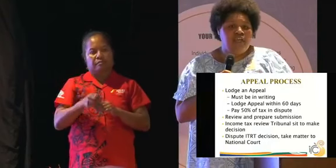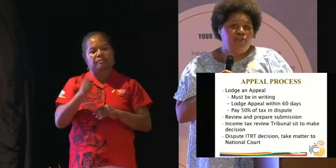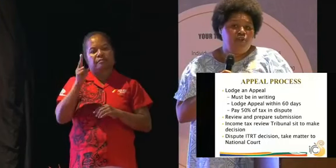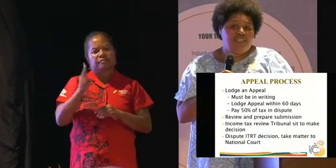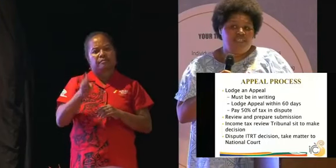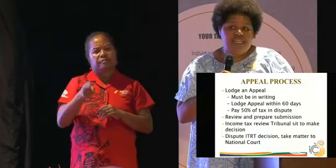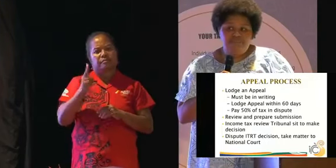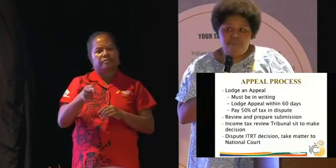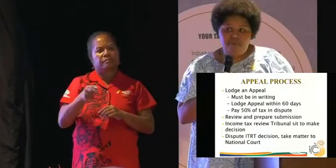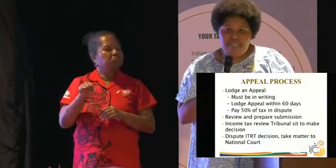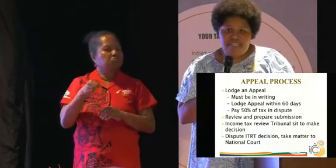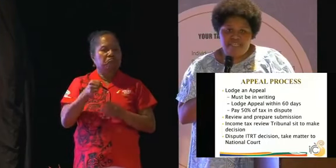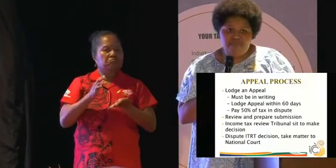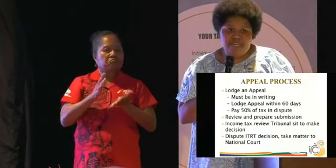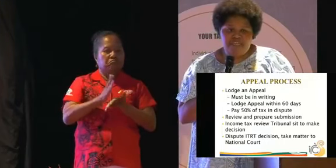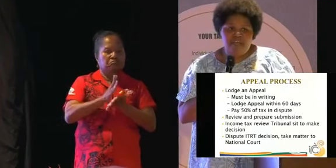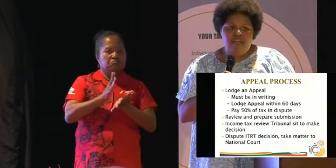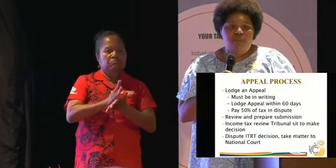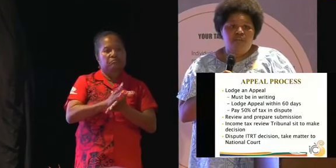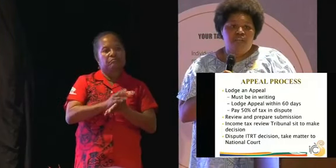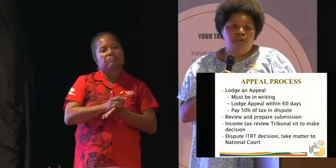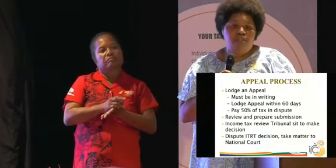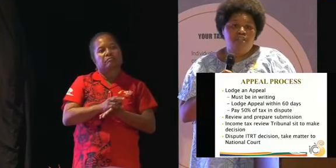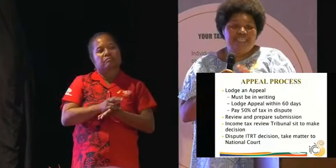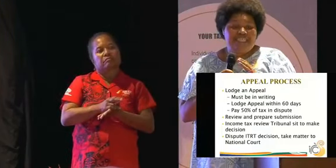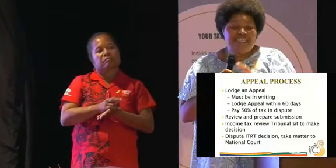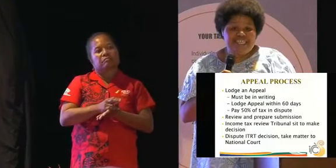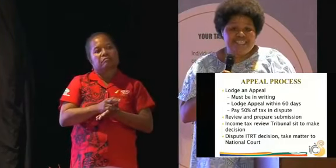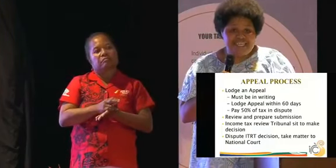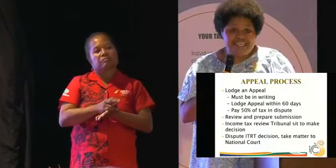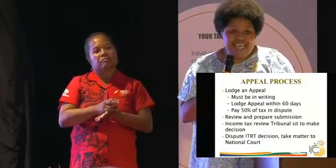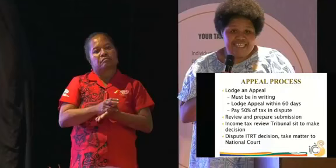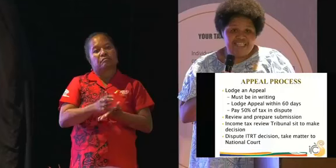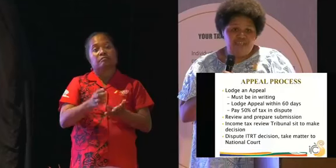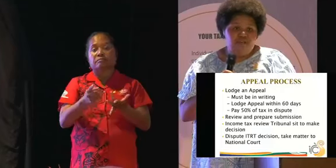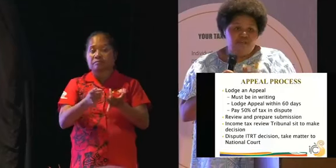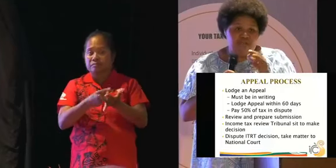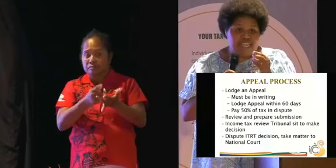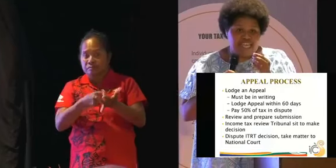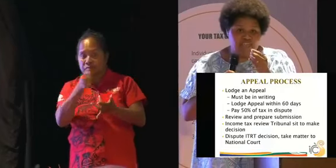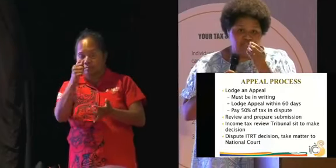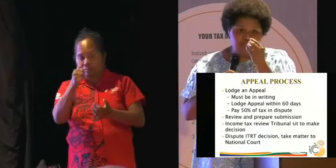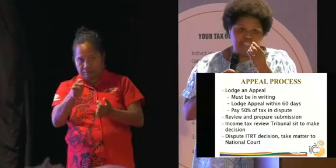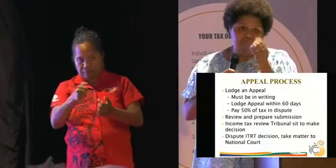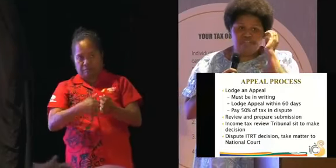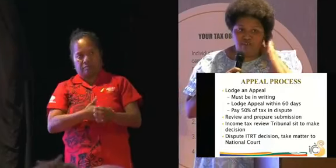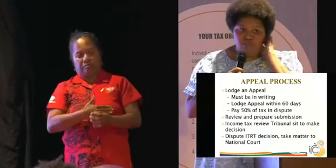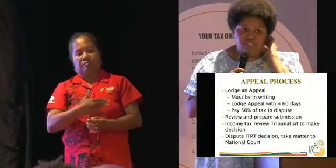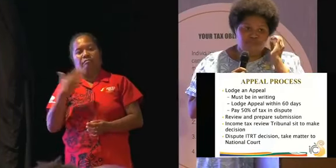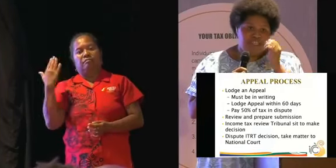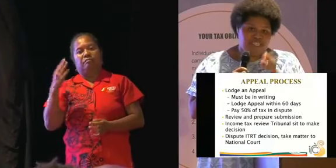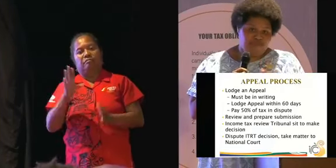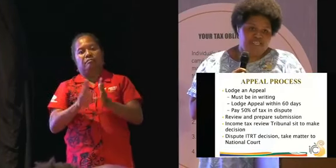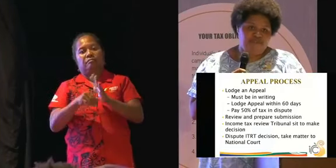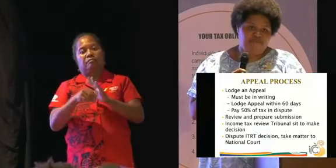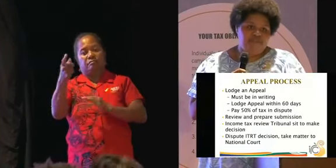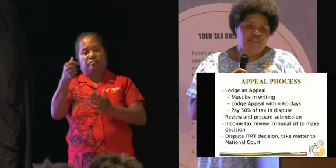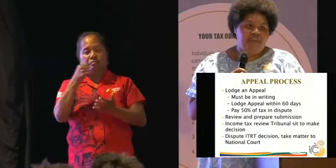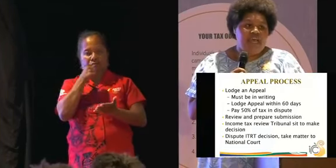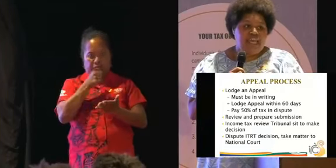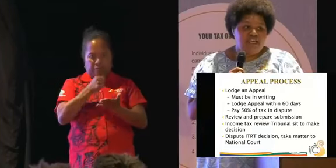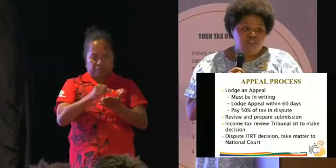return, you're not satisfied with the assessment, you can lodge it 60 days from the date you receive that notice of